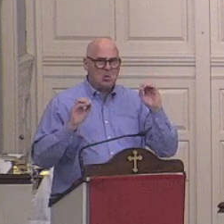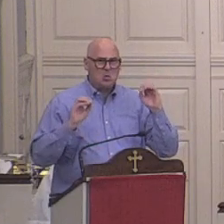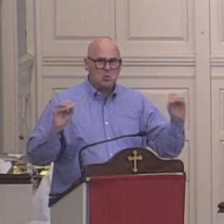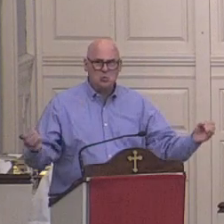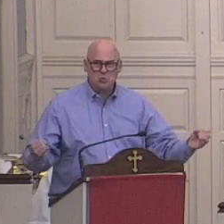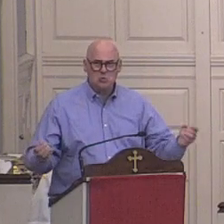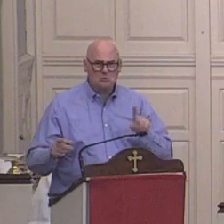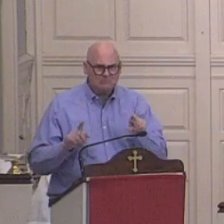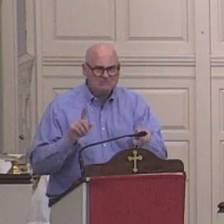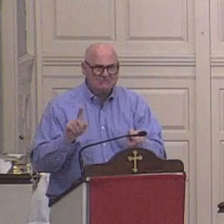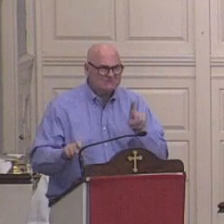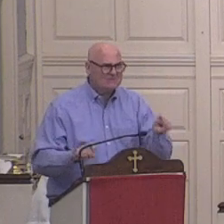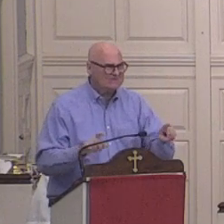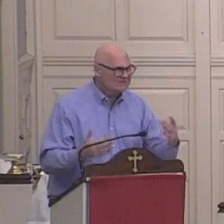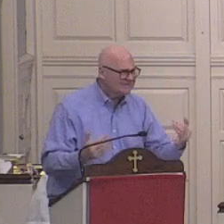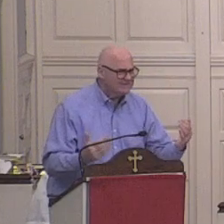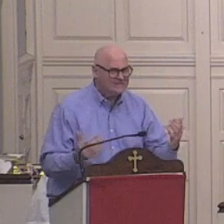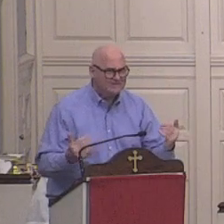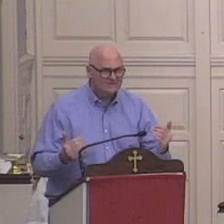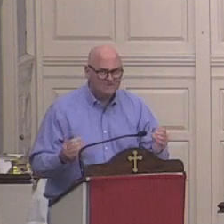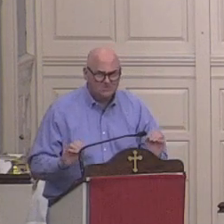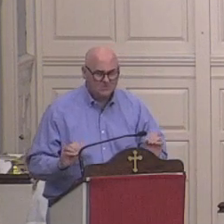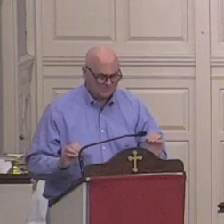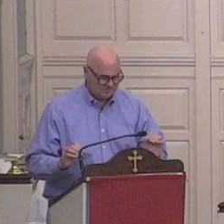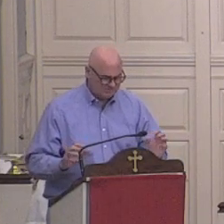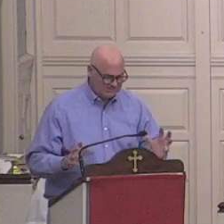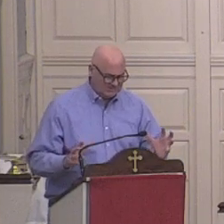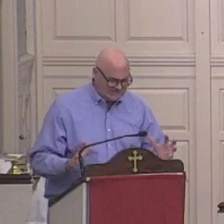but they found none.